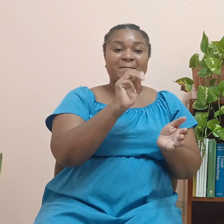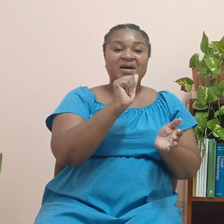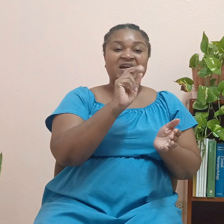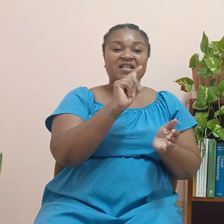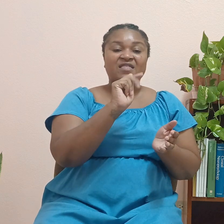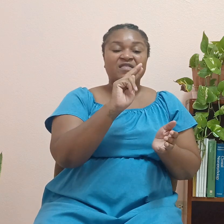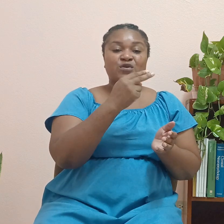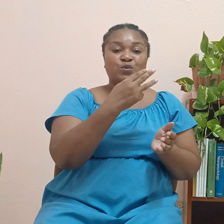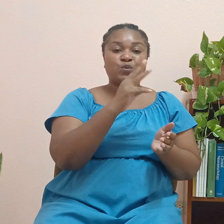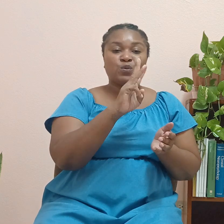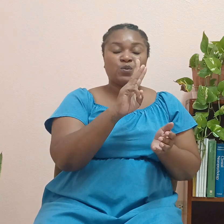Mark,